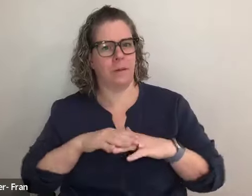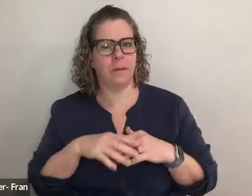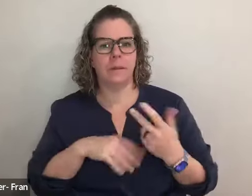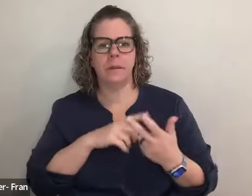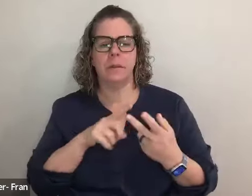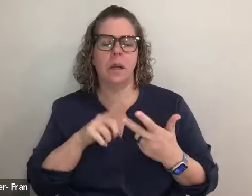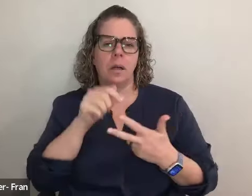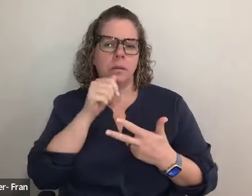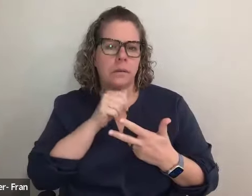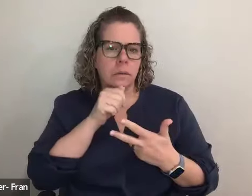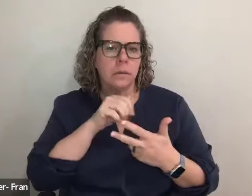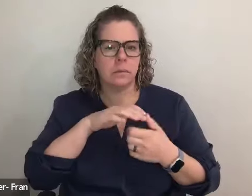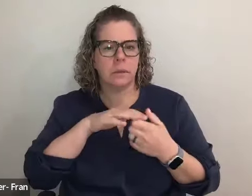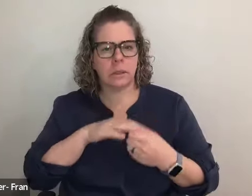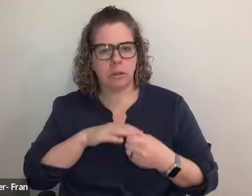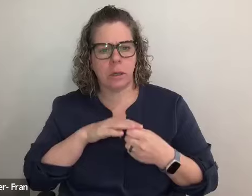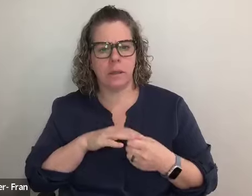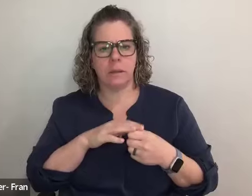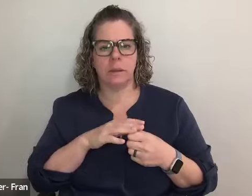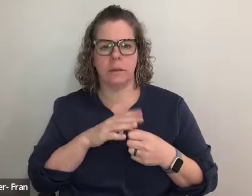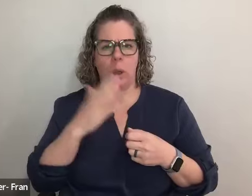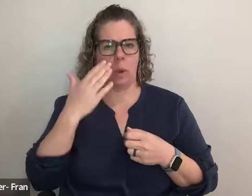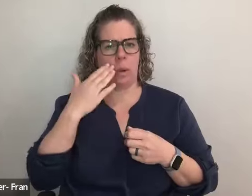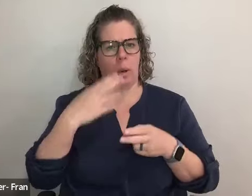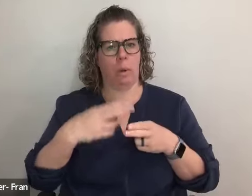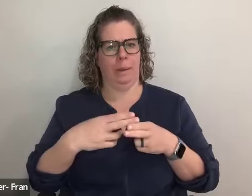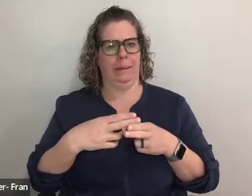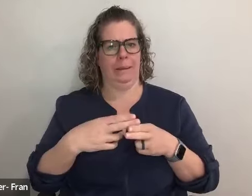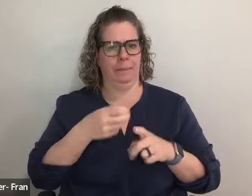Tolerable stress. So, and being able to notice the positive